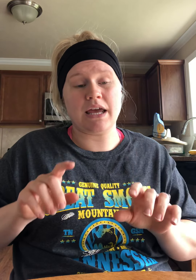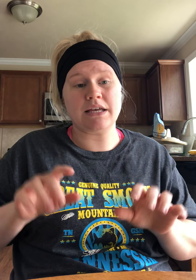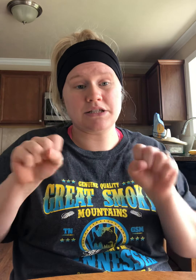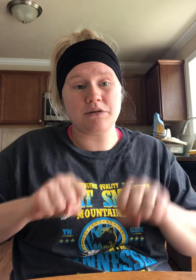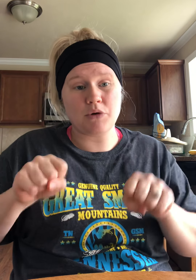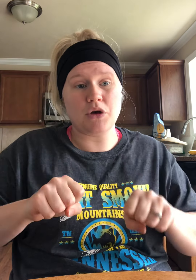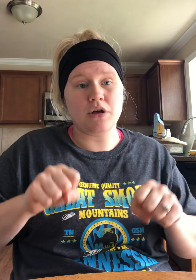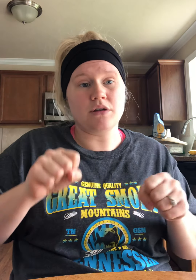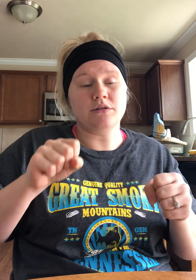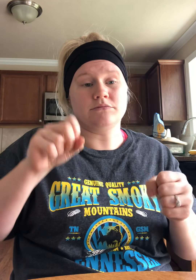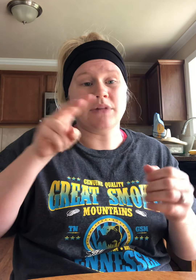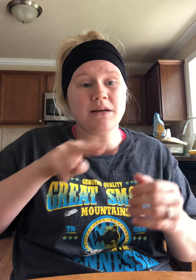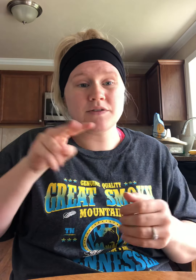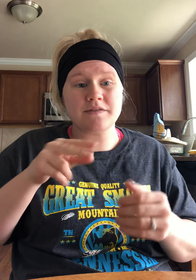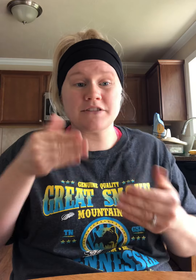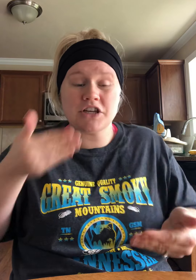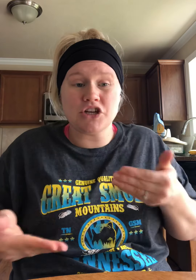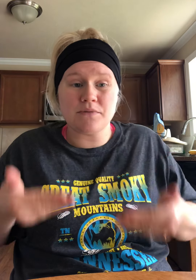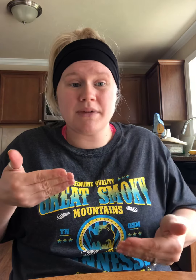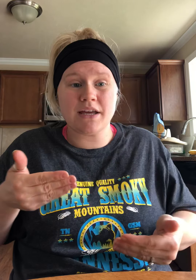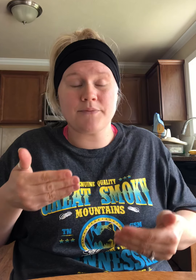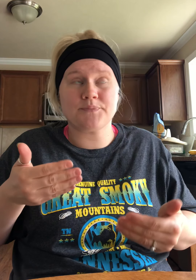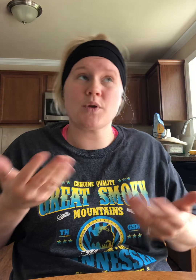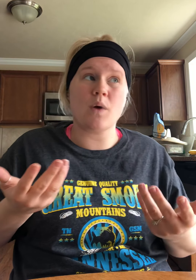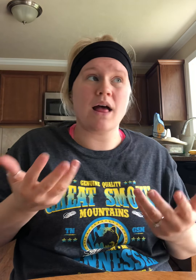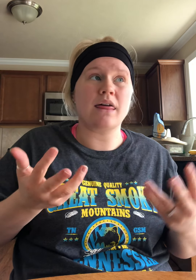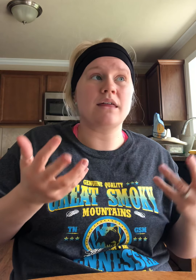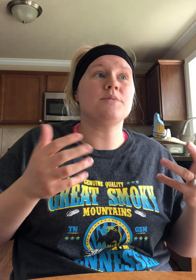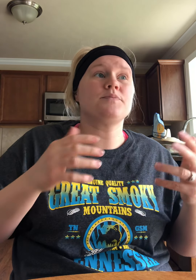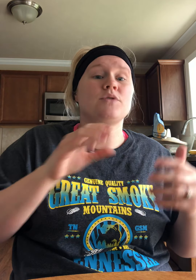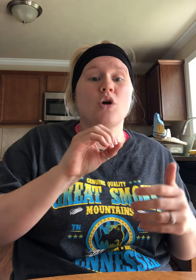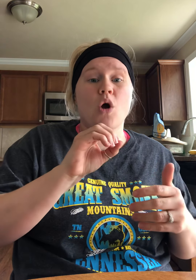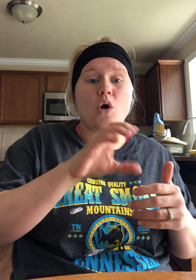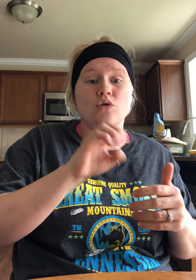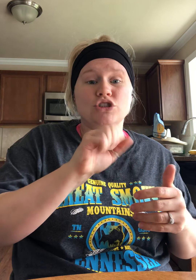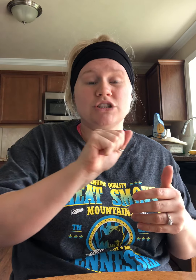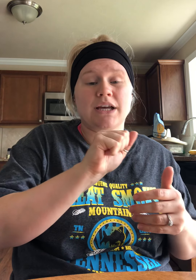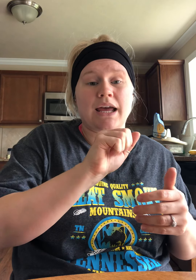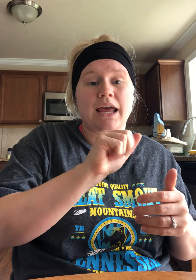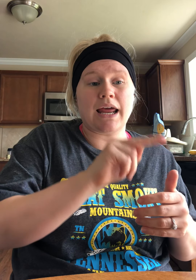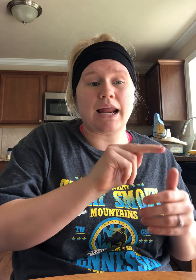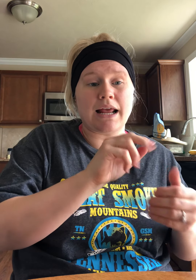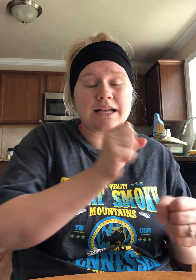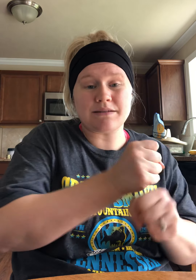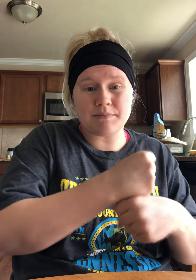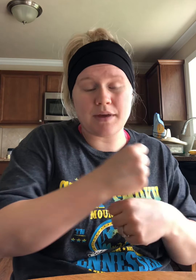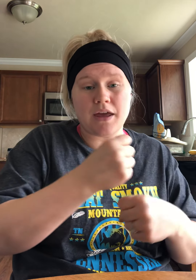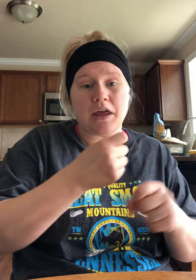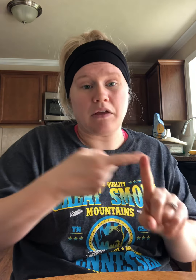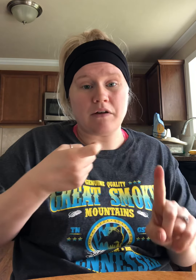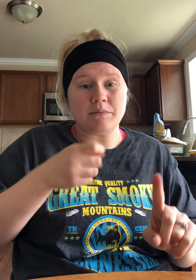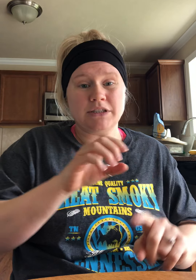that, well, the ocean is made up of salt water, and this pond is fresh water, so